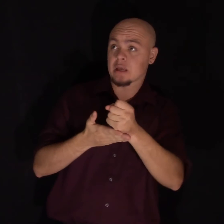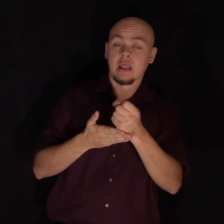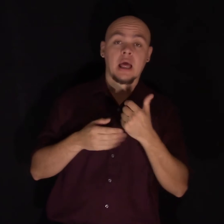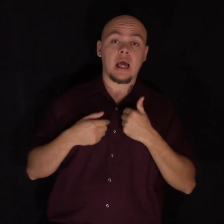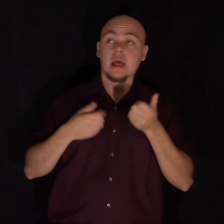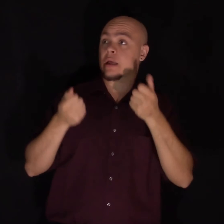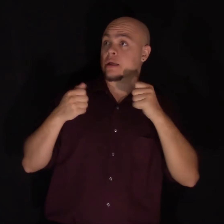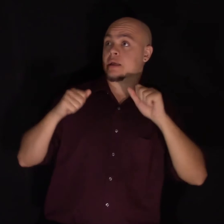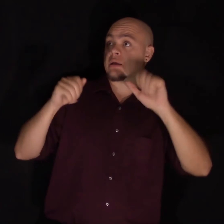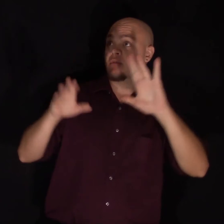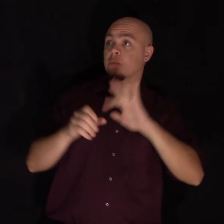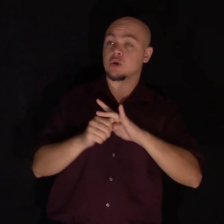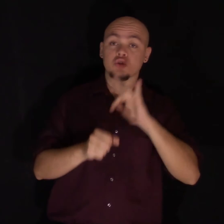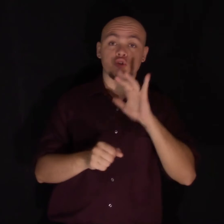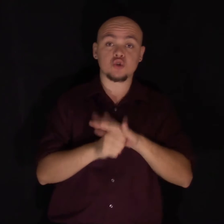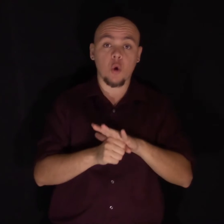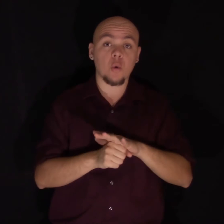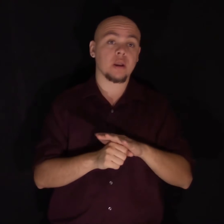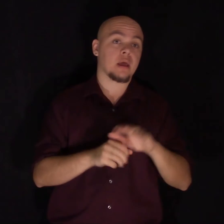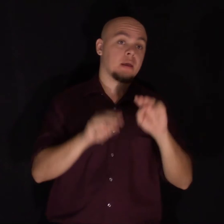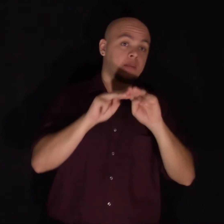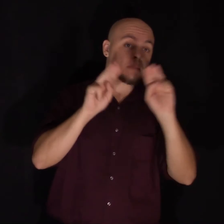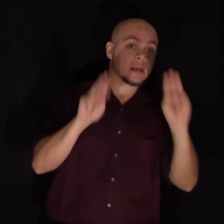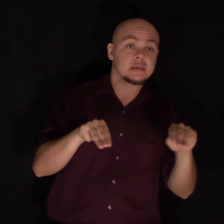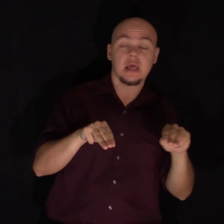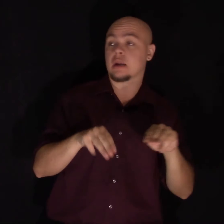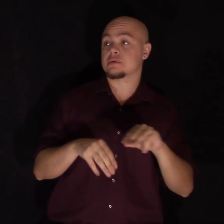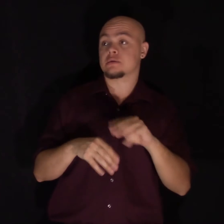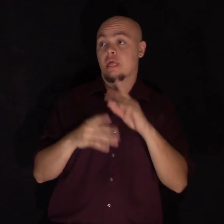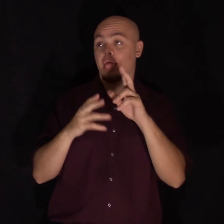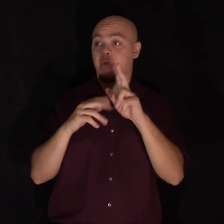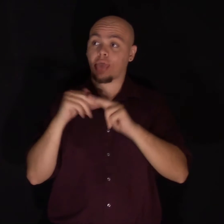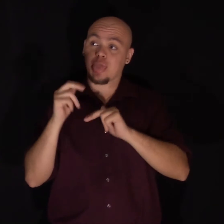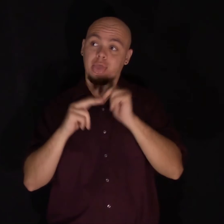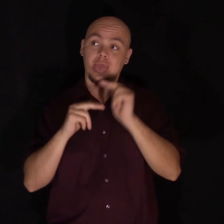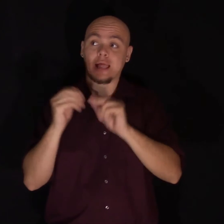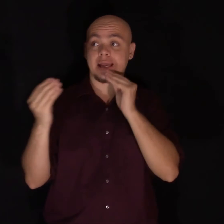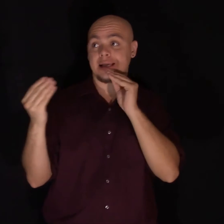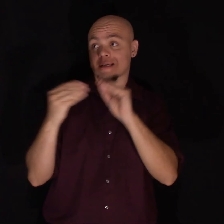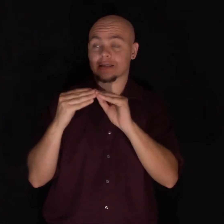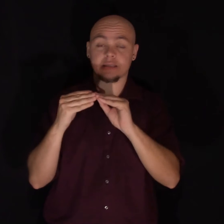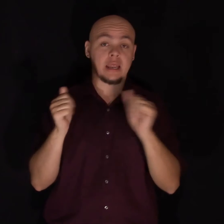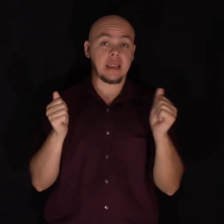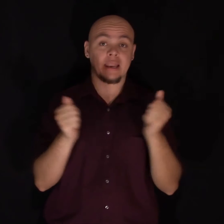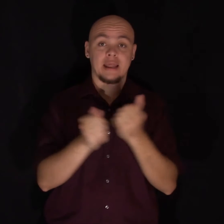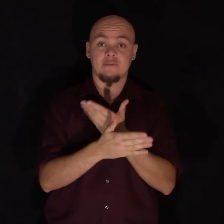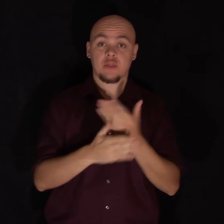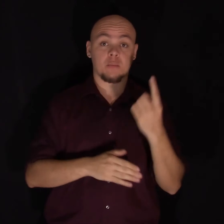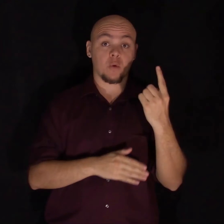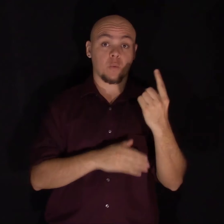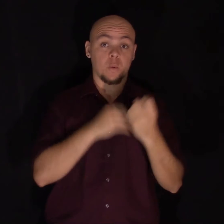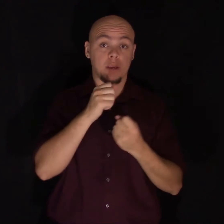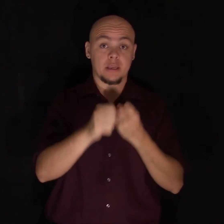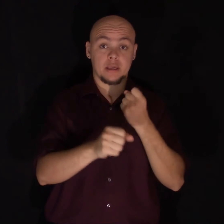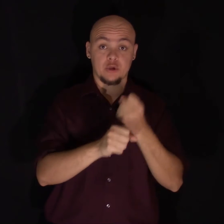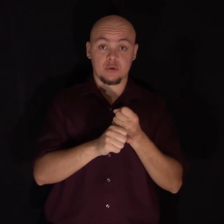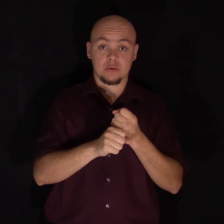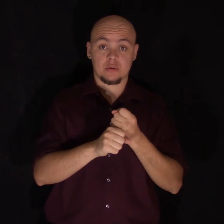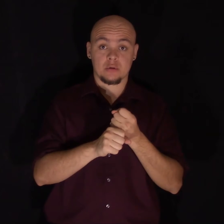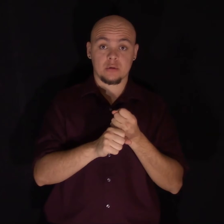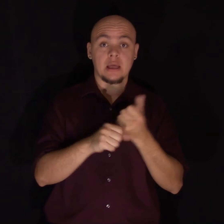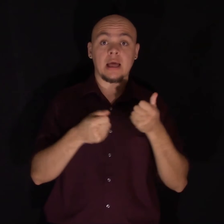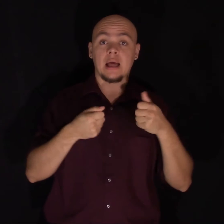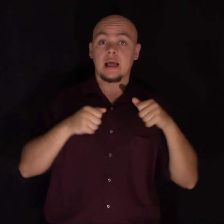soda, McDonald's, French fries, French kisses, and everything in between. But one year, I gave up